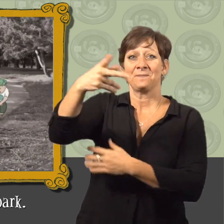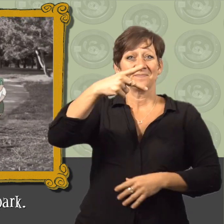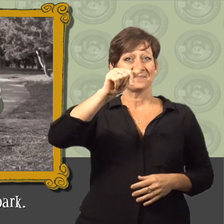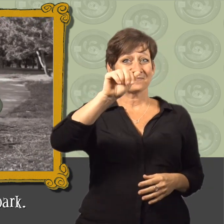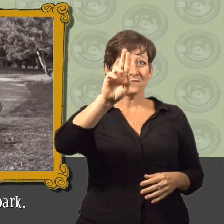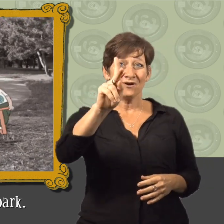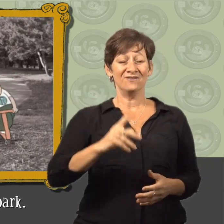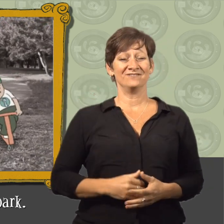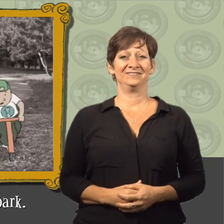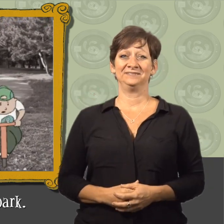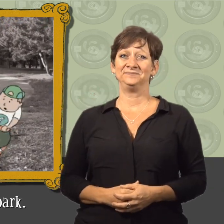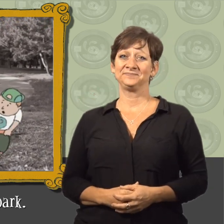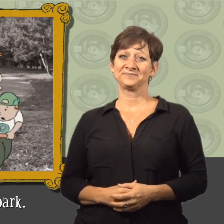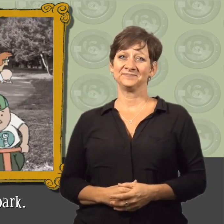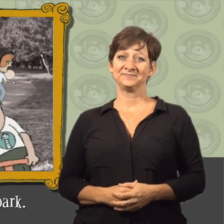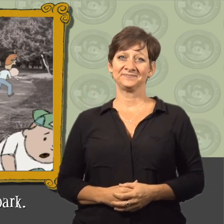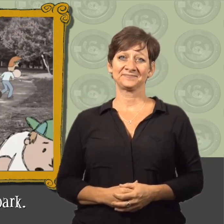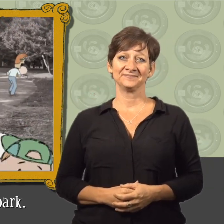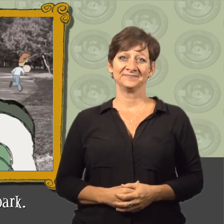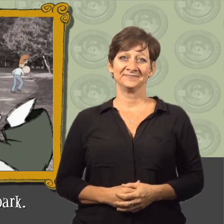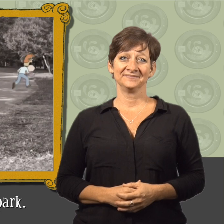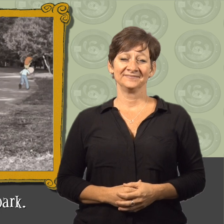And they ran through the park.